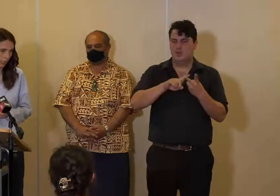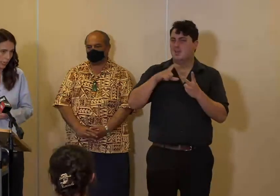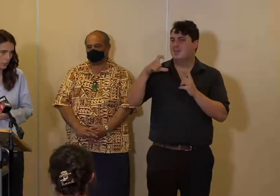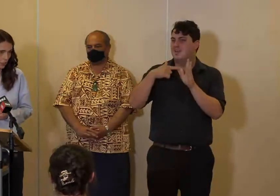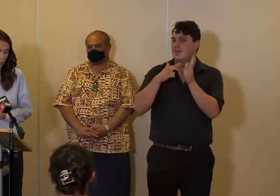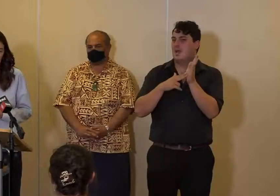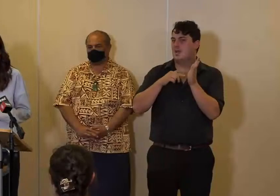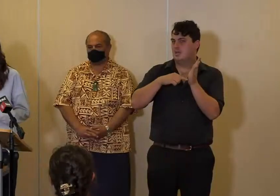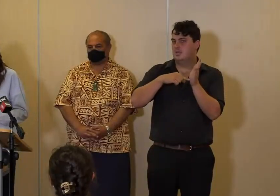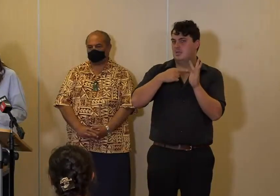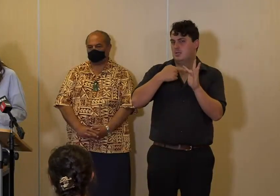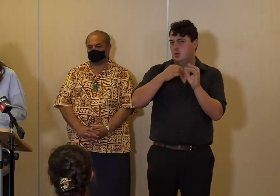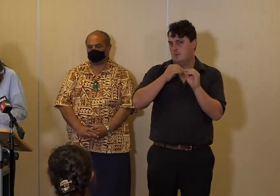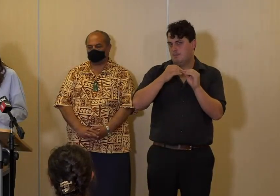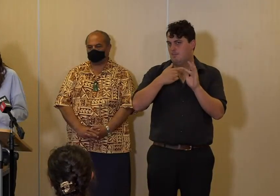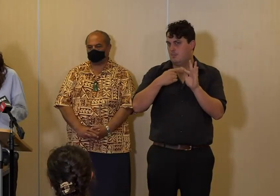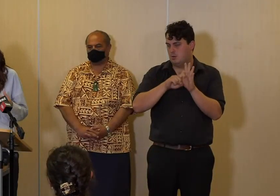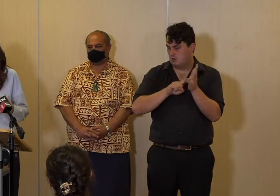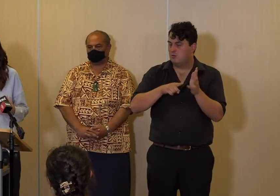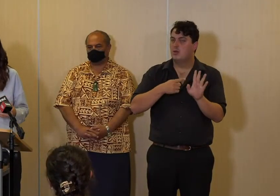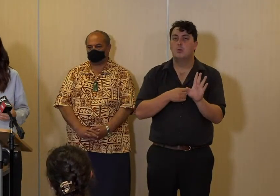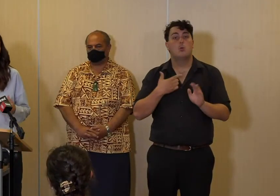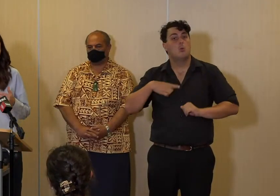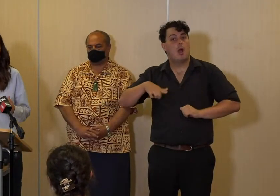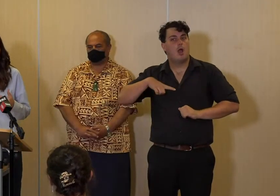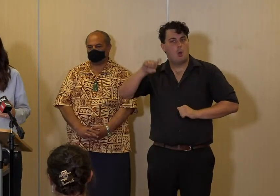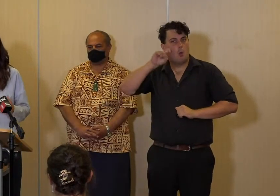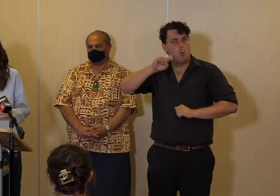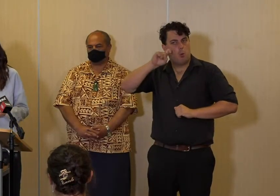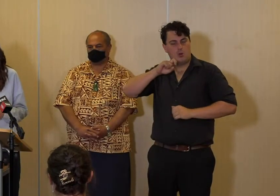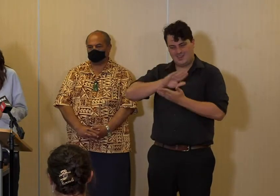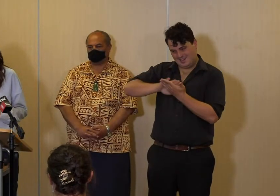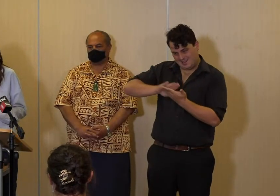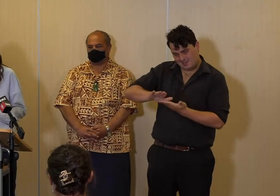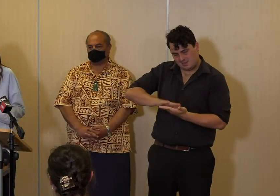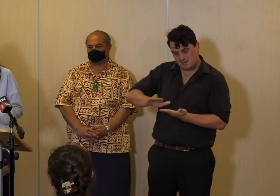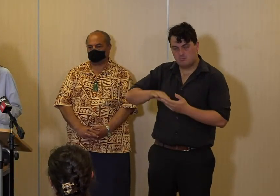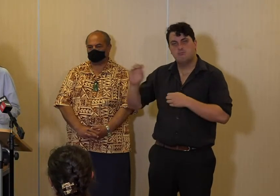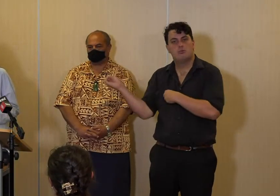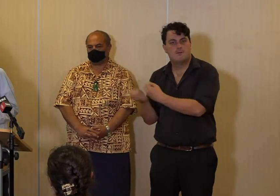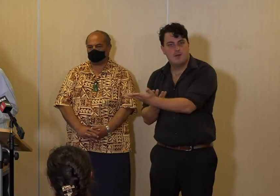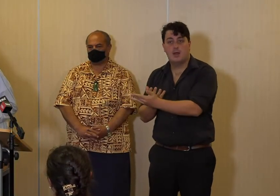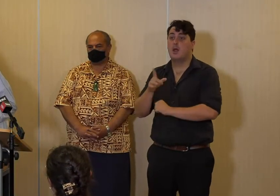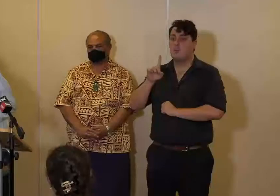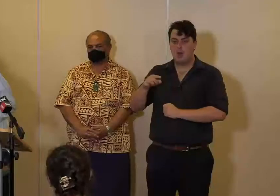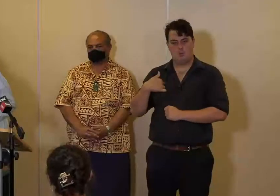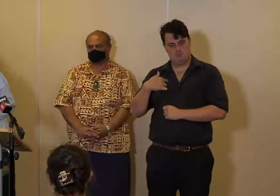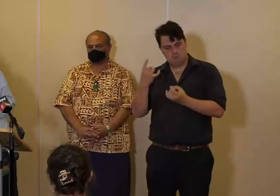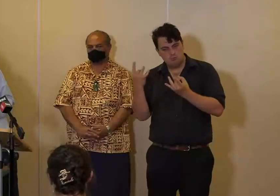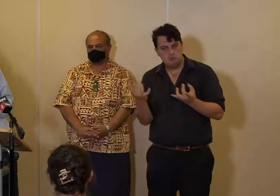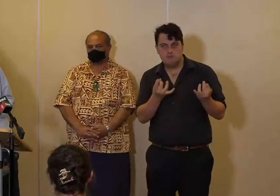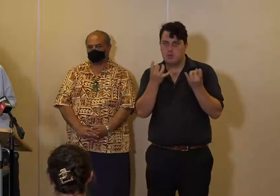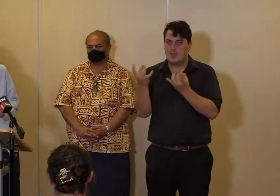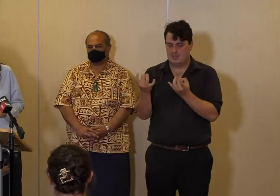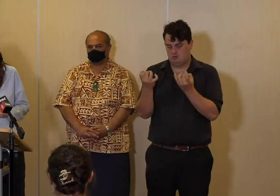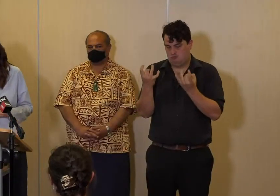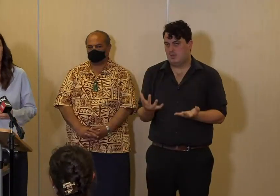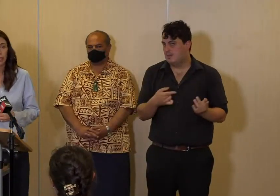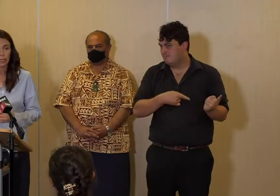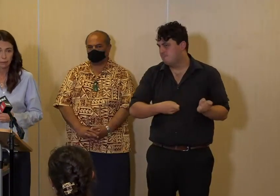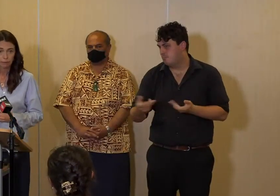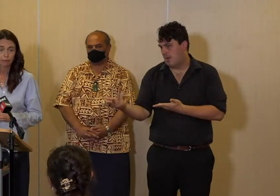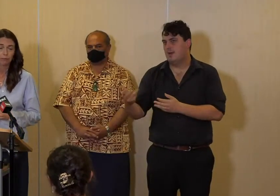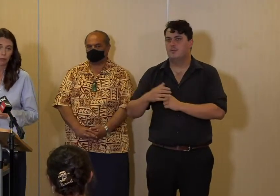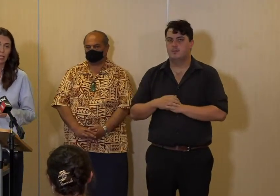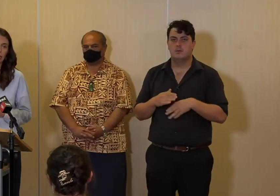that desalination equipment available. Either way, we are already preparing to deploy. Prime Minister, either way you need people on the